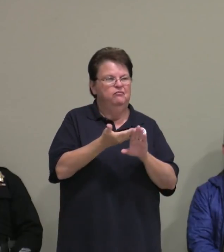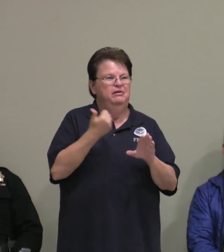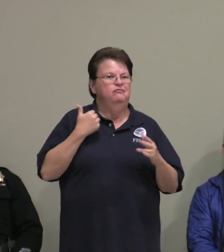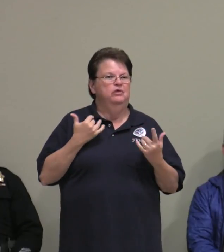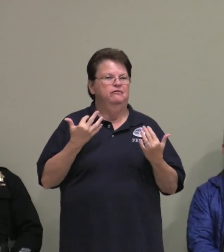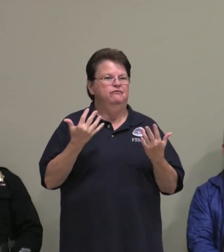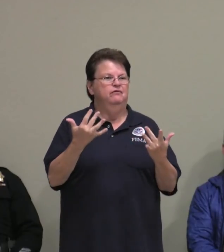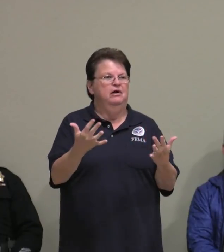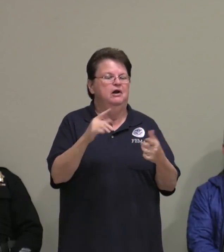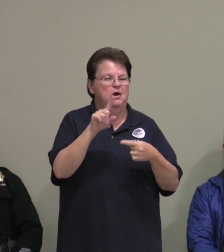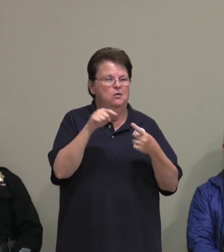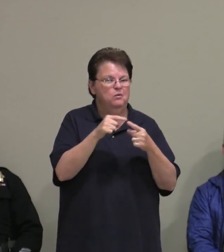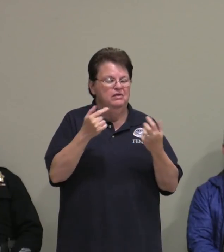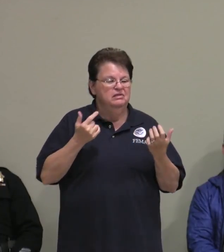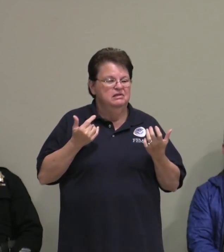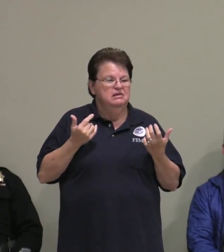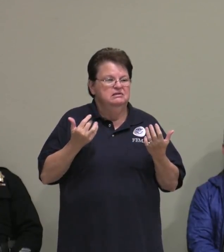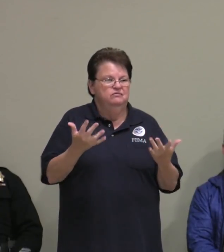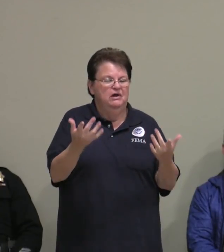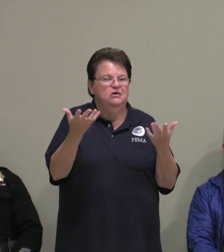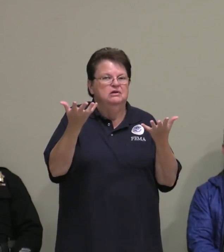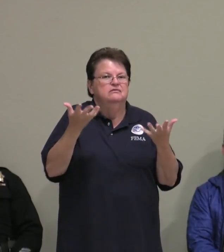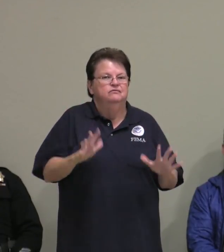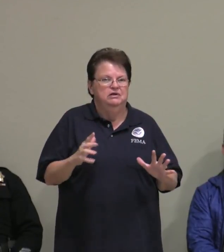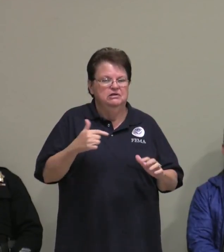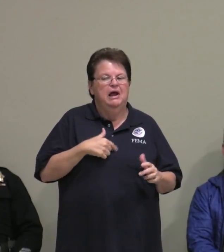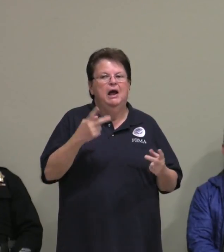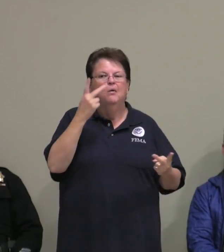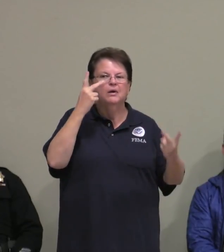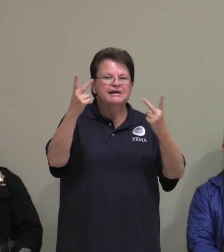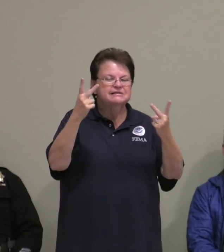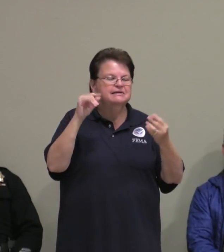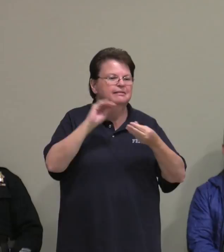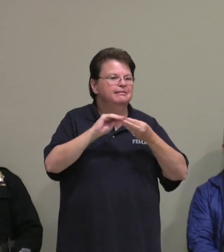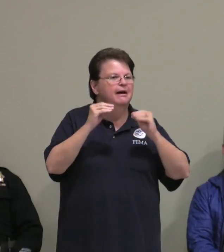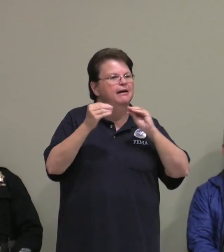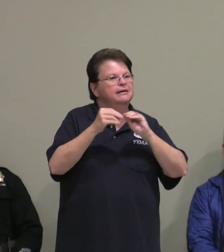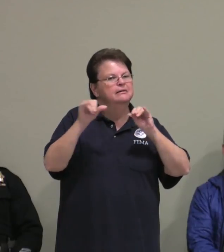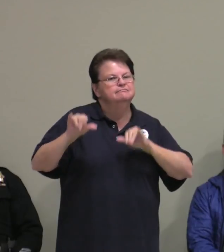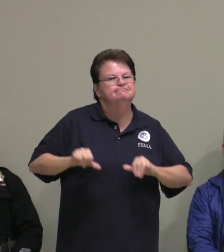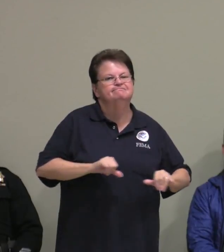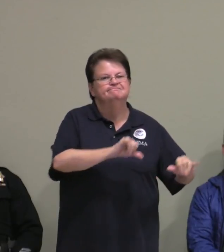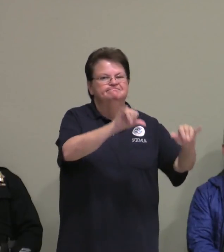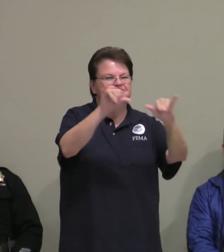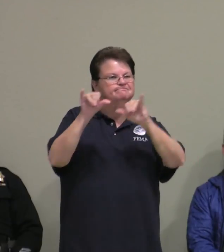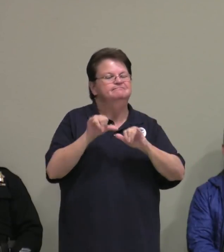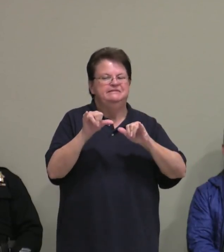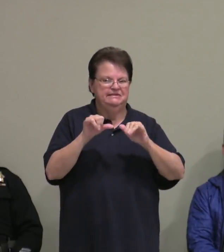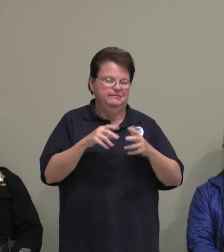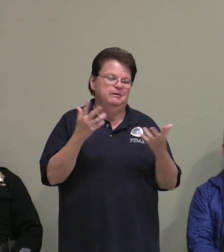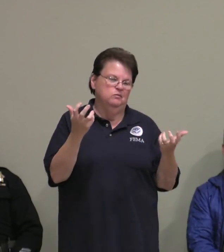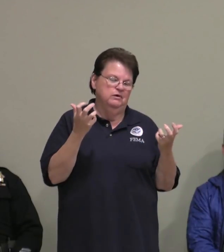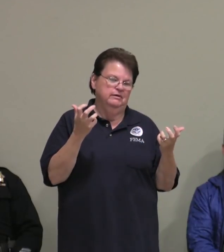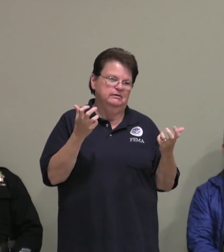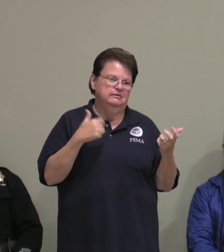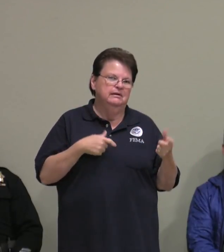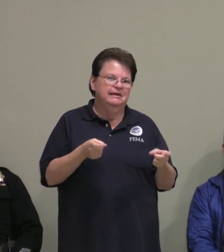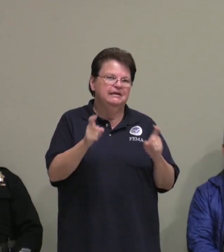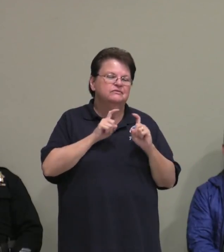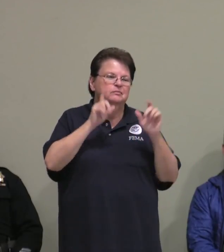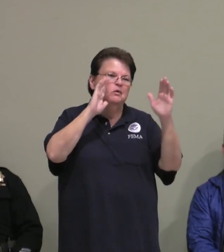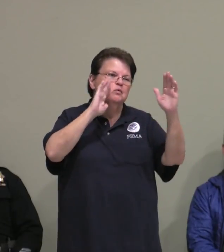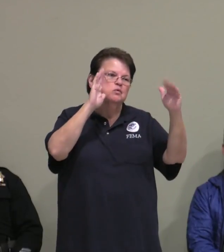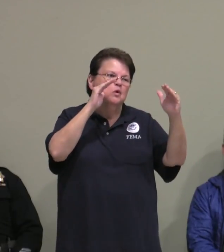fire. And when this is through and we all get to go home, I want to see that number just as high. So it gives me hope